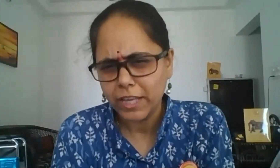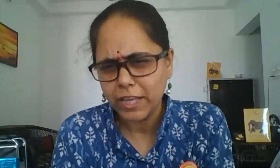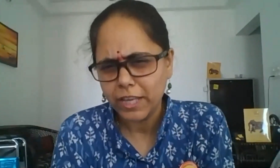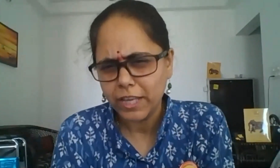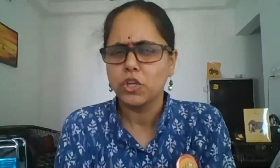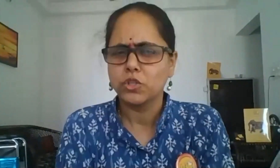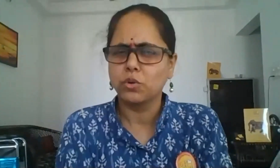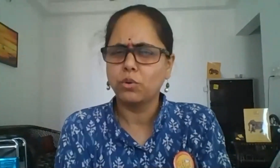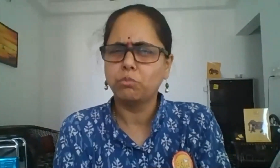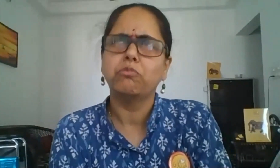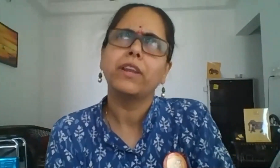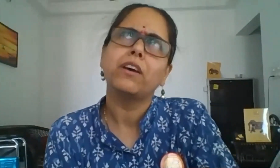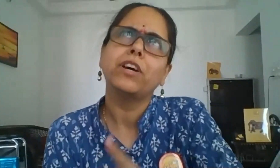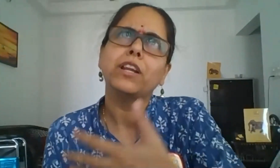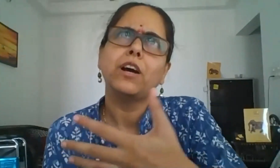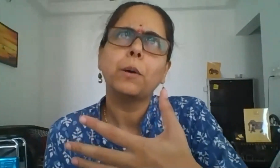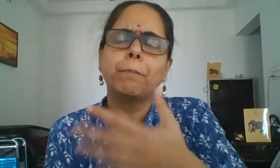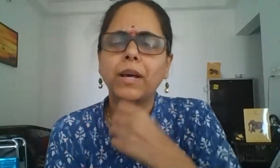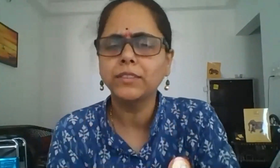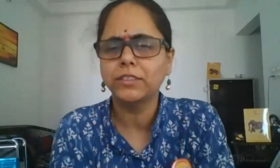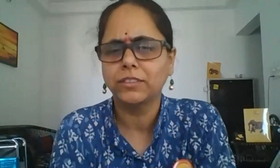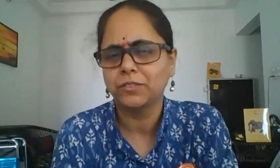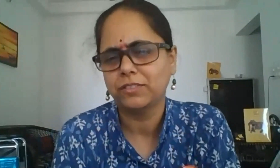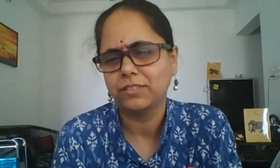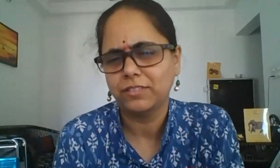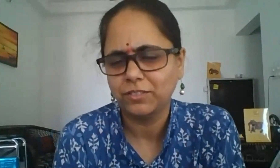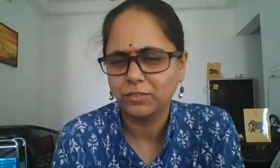Yes. So 1 hour a month.